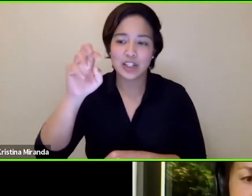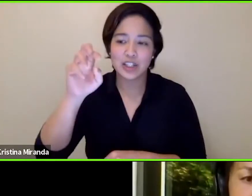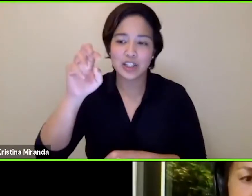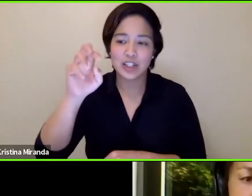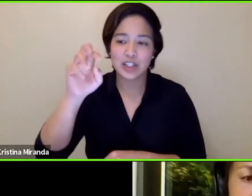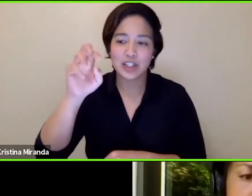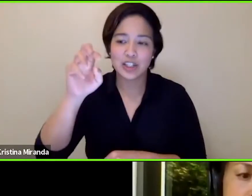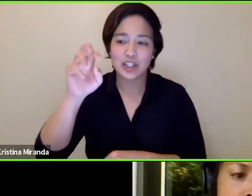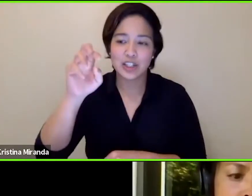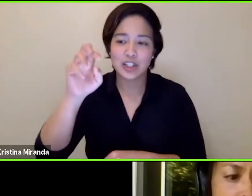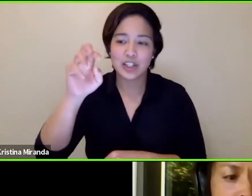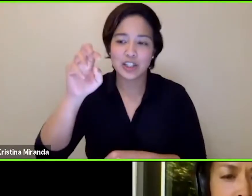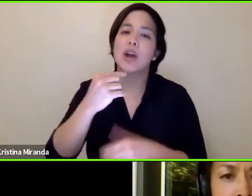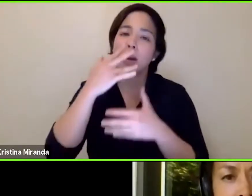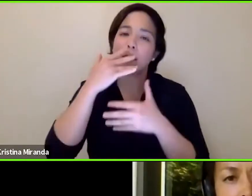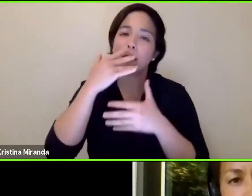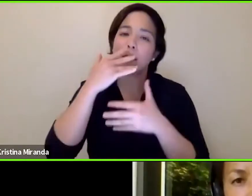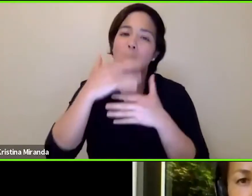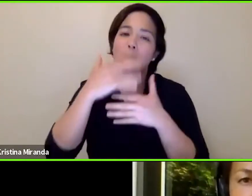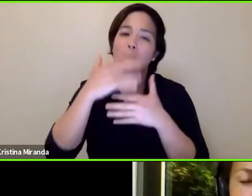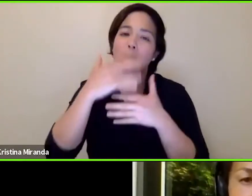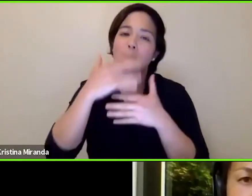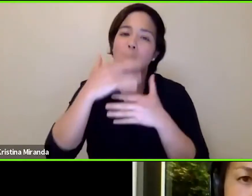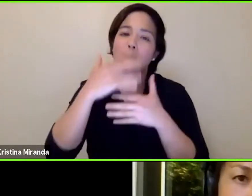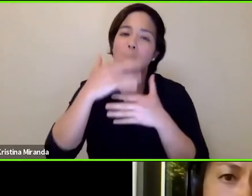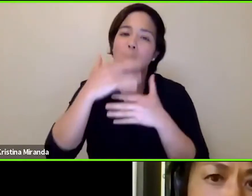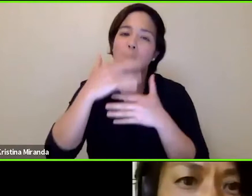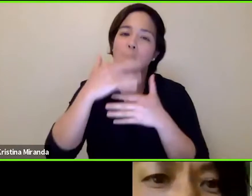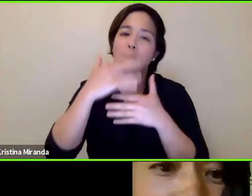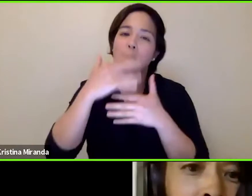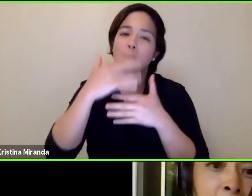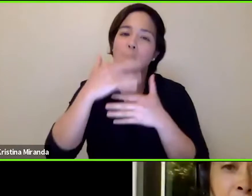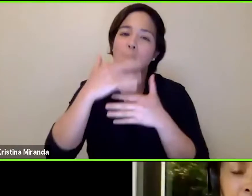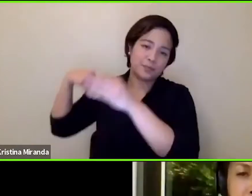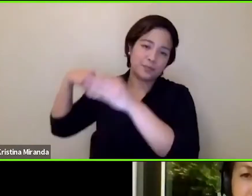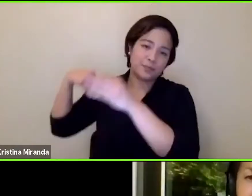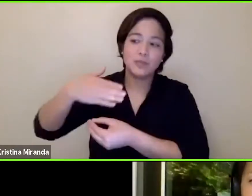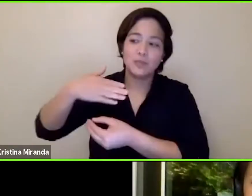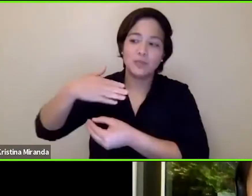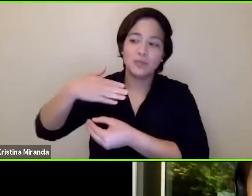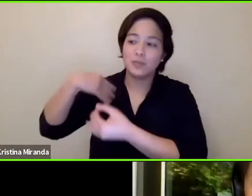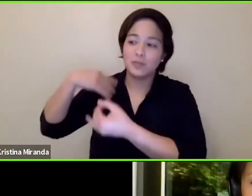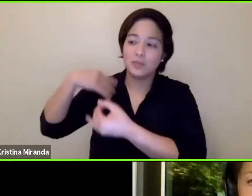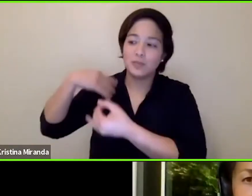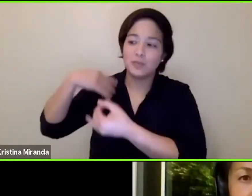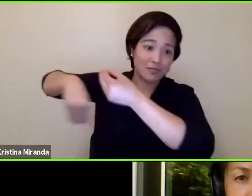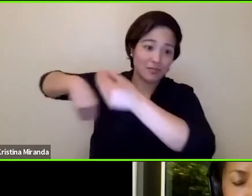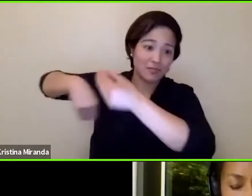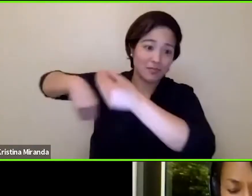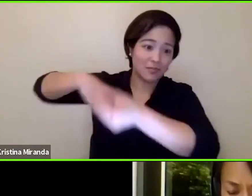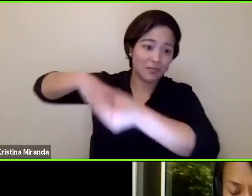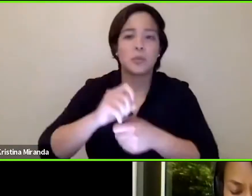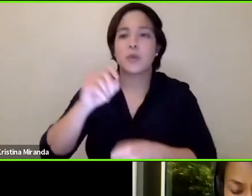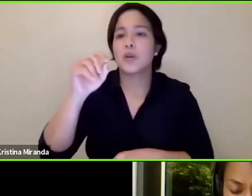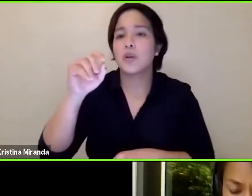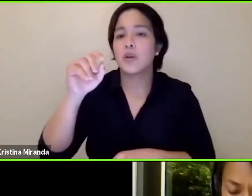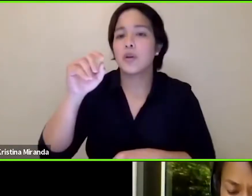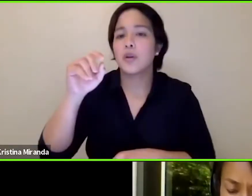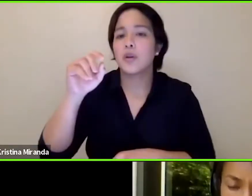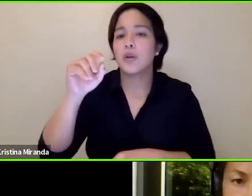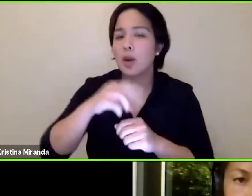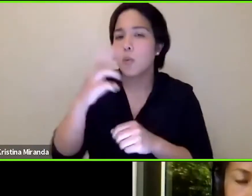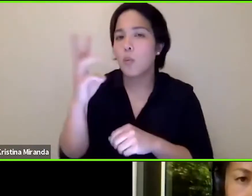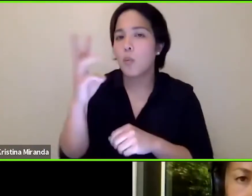where I was derived from. My lineage goes back to the Kompongo people in West Africa. I'm coming here